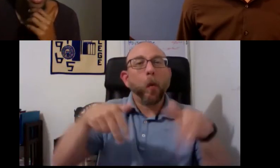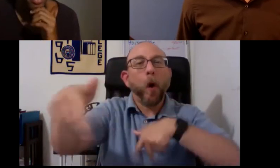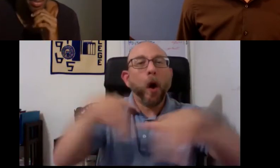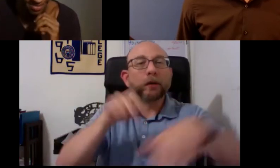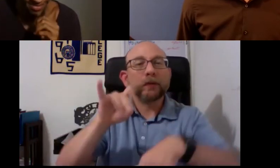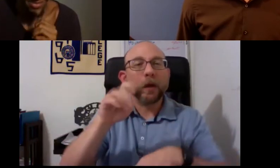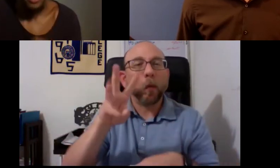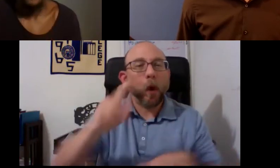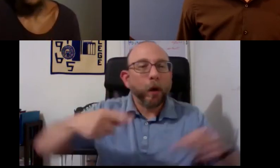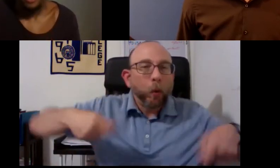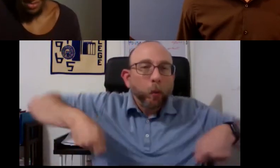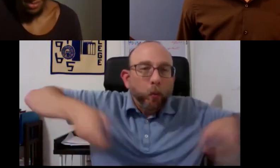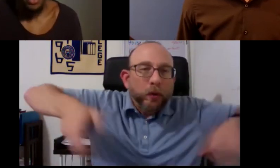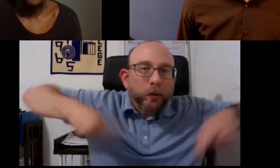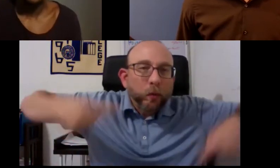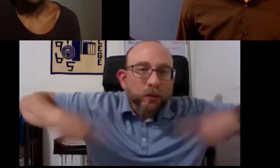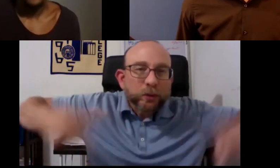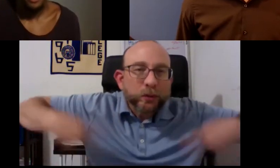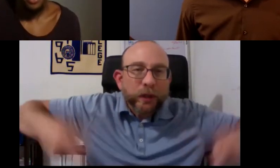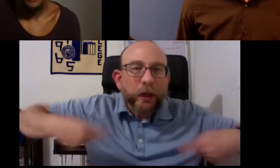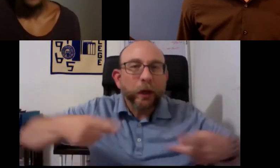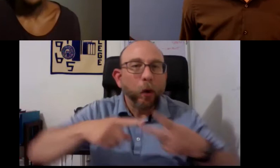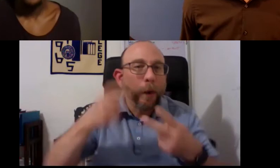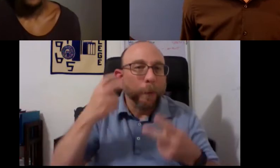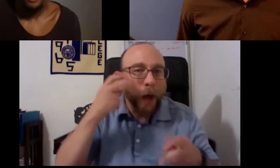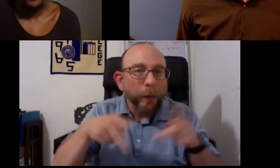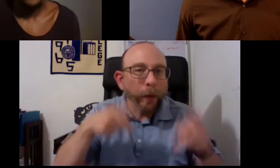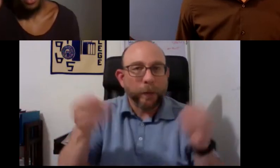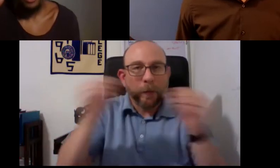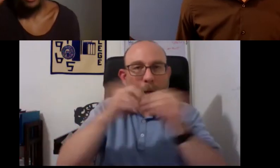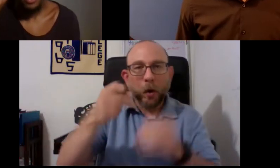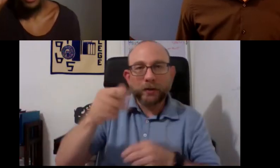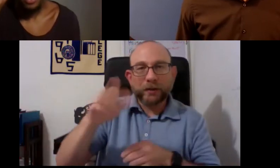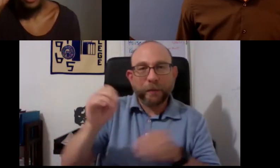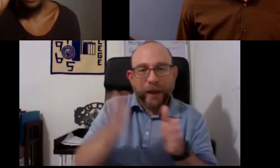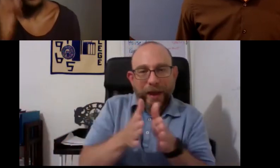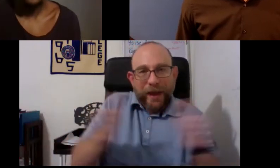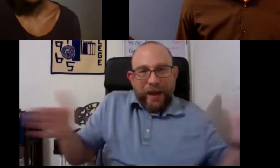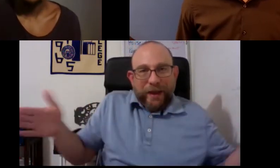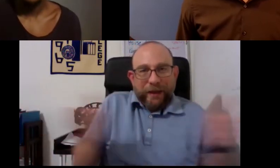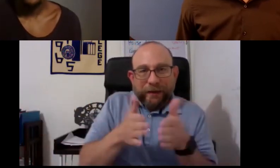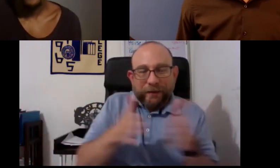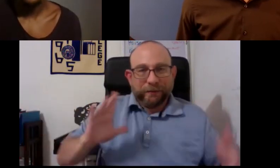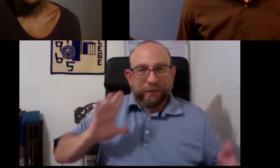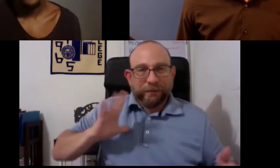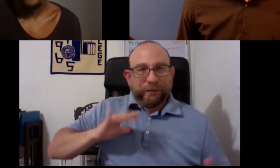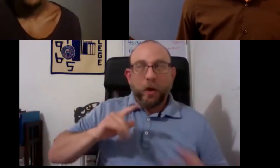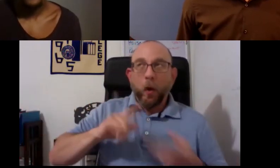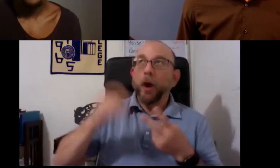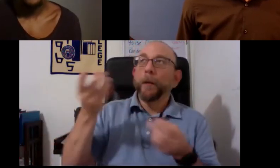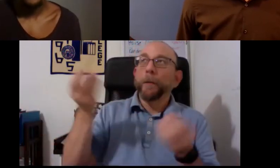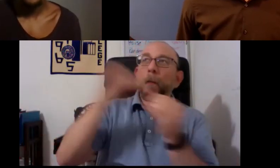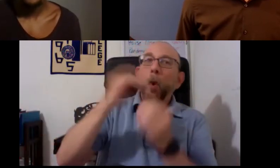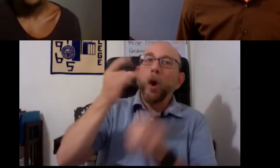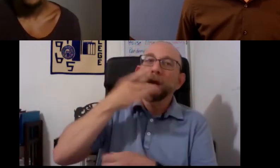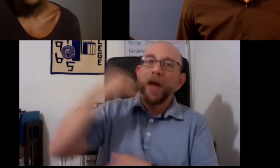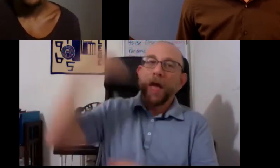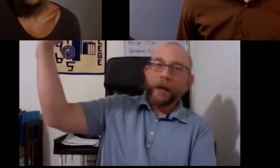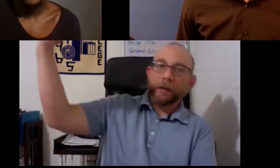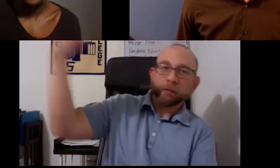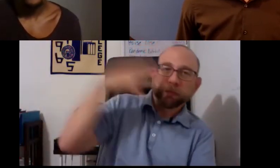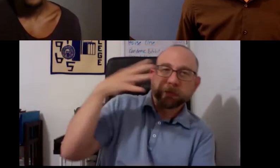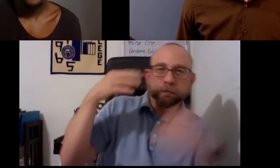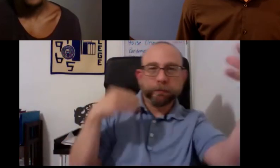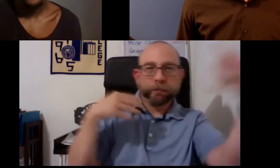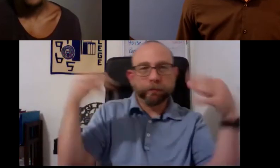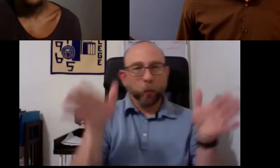sign. And that also gives extra space for people who may be in wheelchairs, or extra space for people who cannot see as well